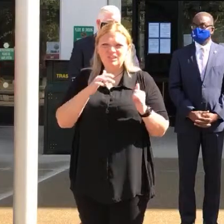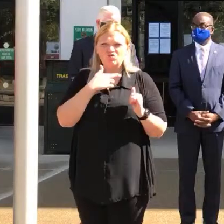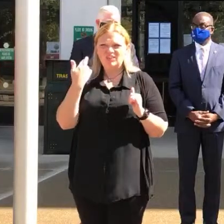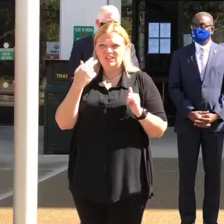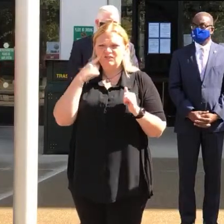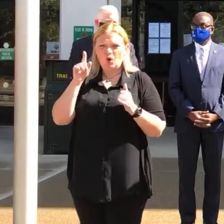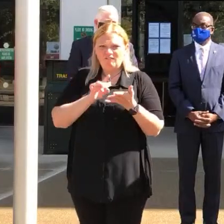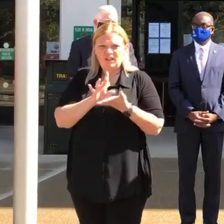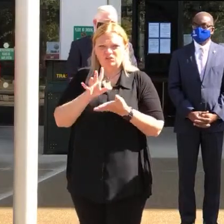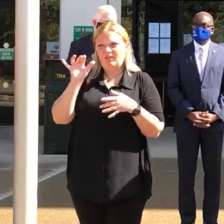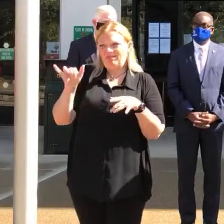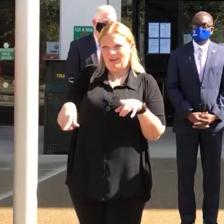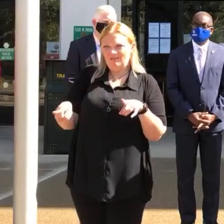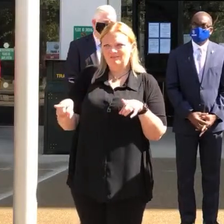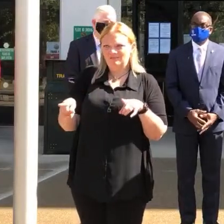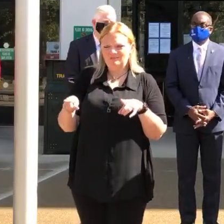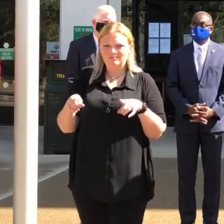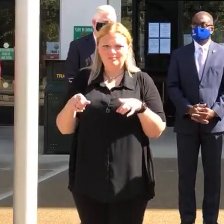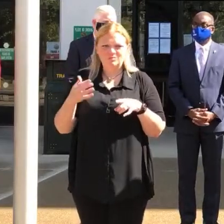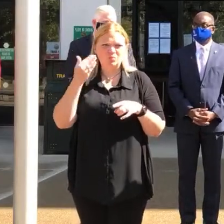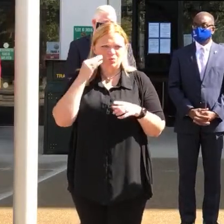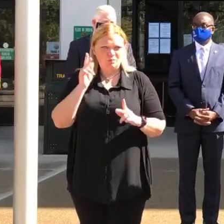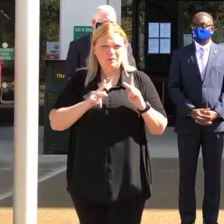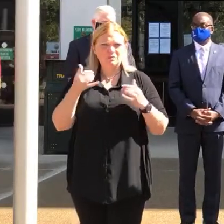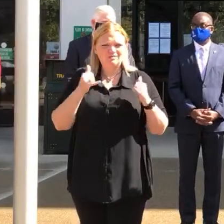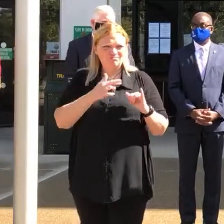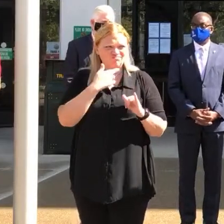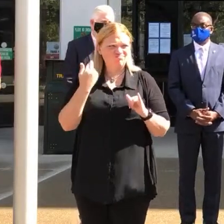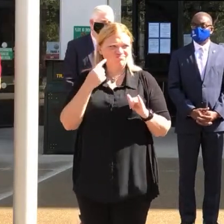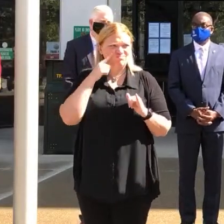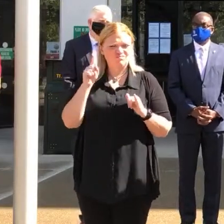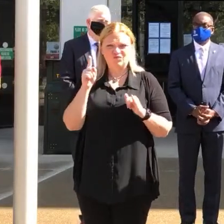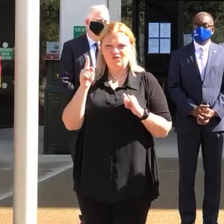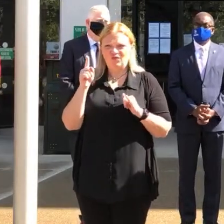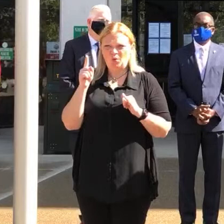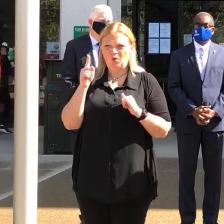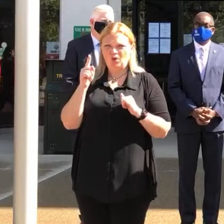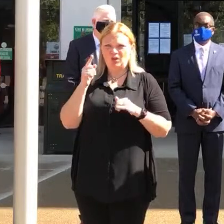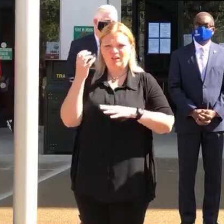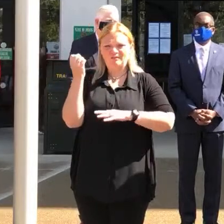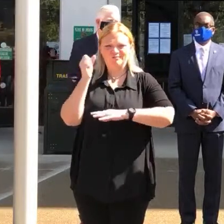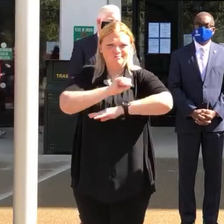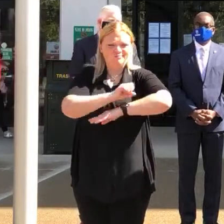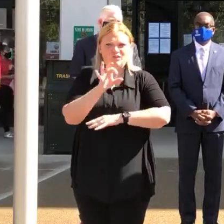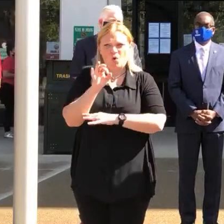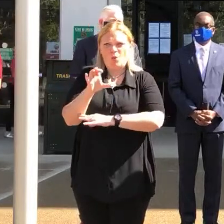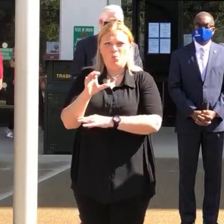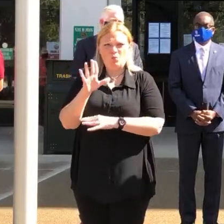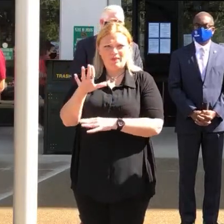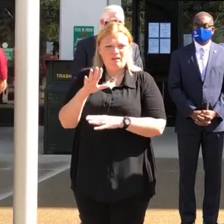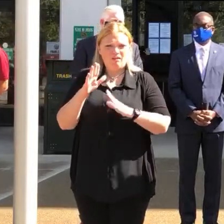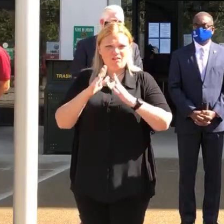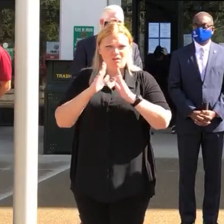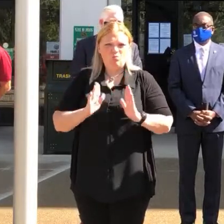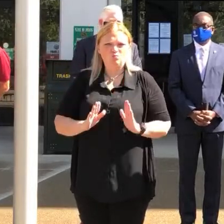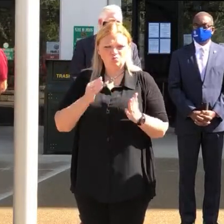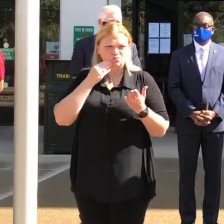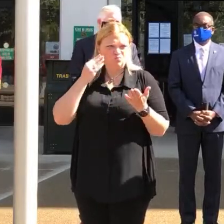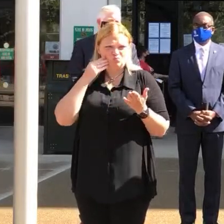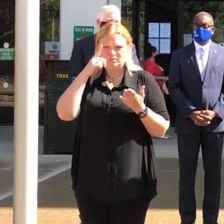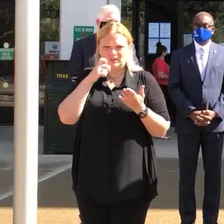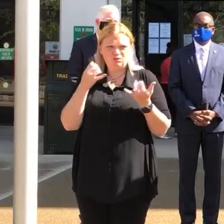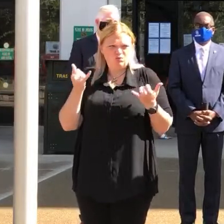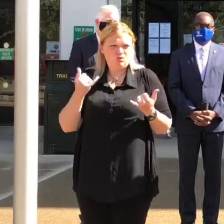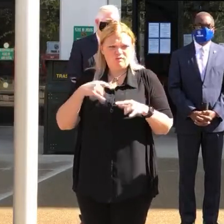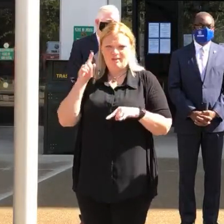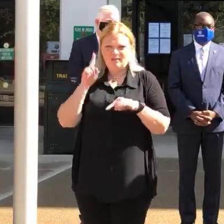that point. And we know that individuals are still at risk for being foreclosed against their out of their home, even though they currently